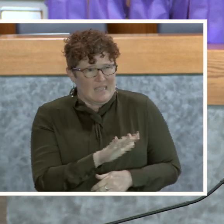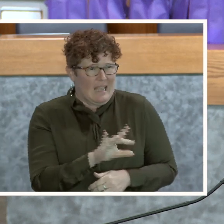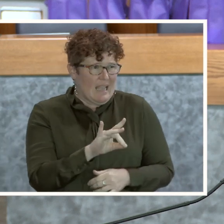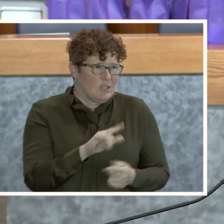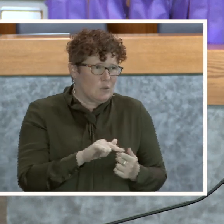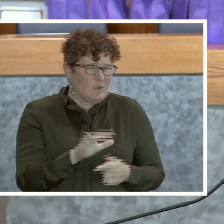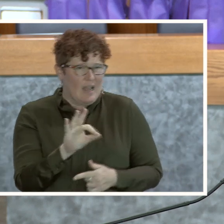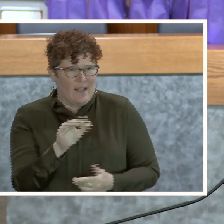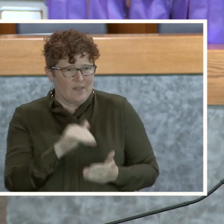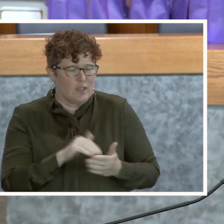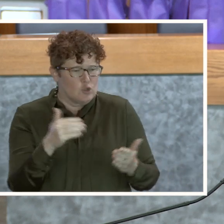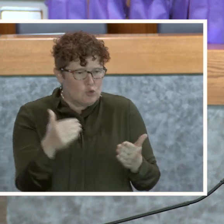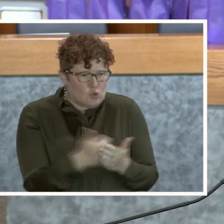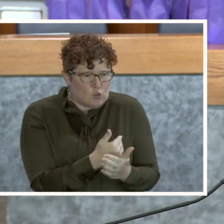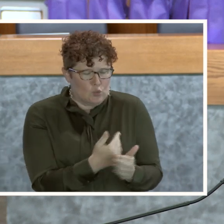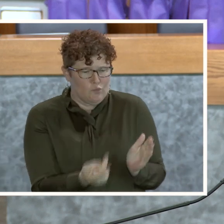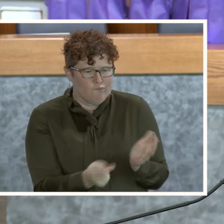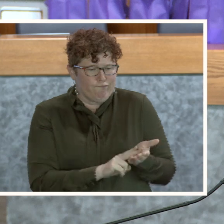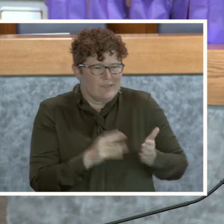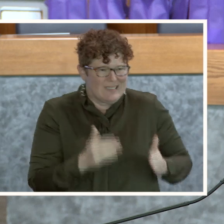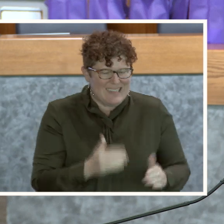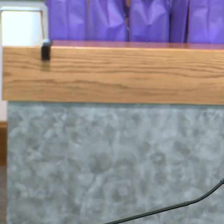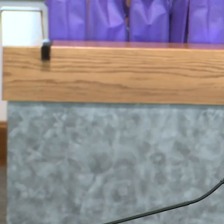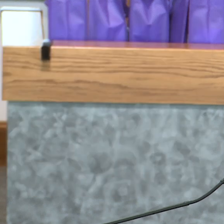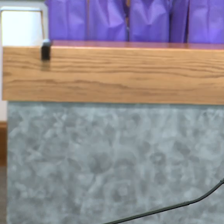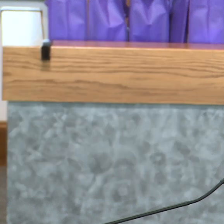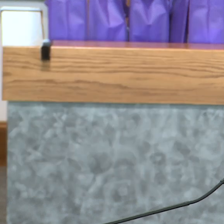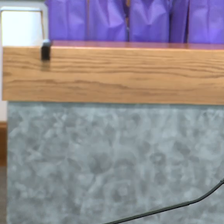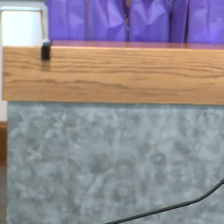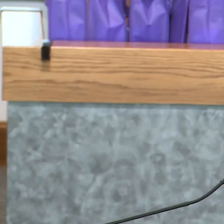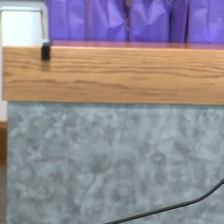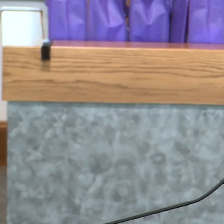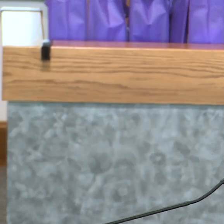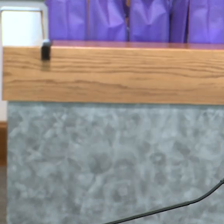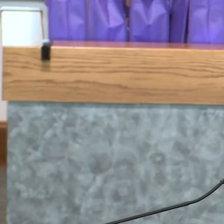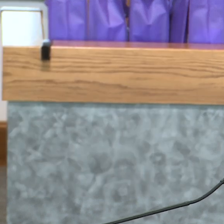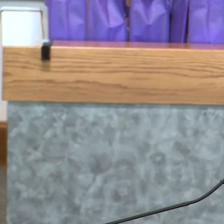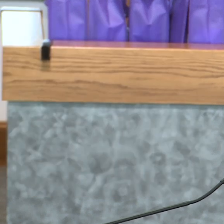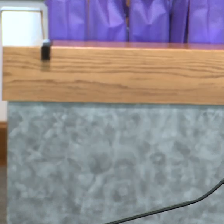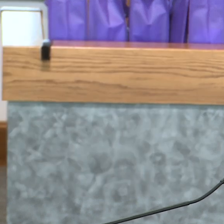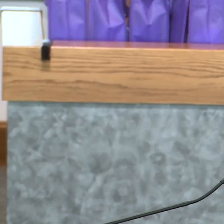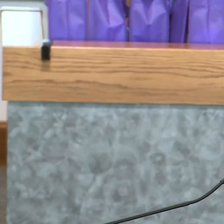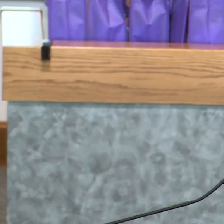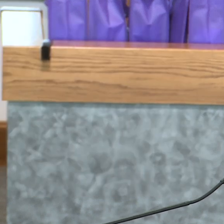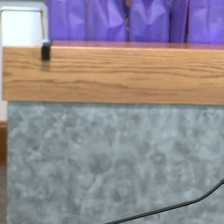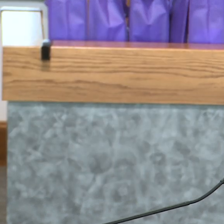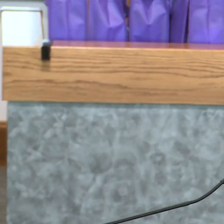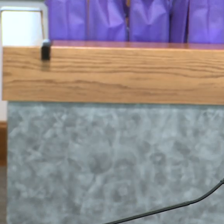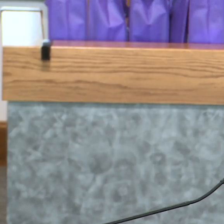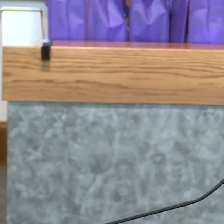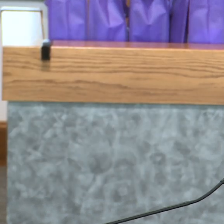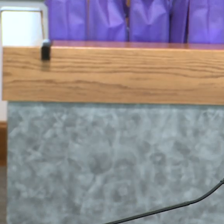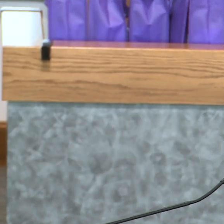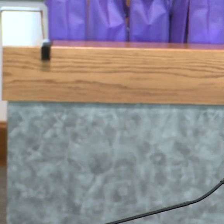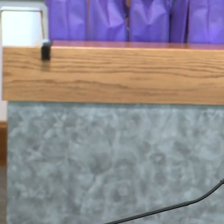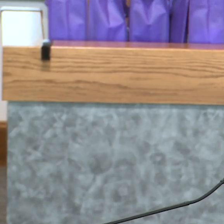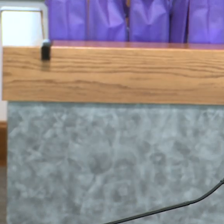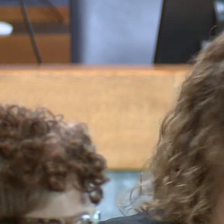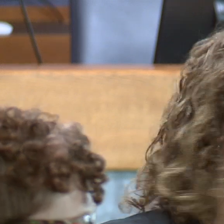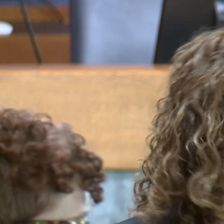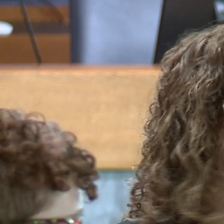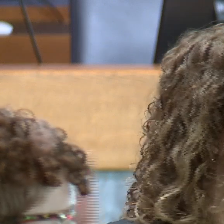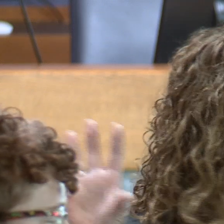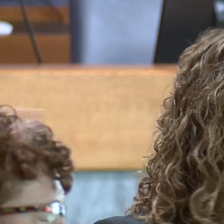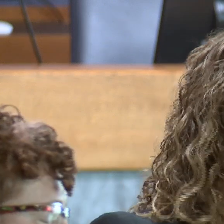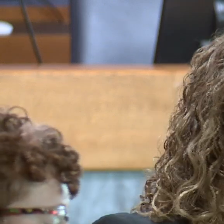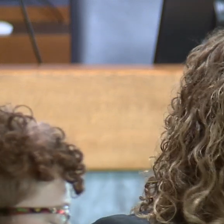9,000 new registrants a month to get this information. This program is